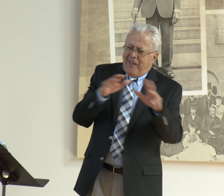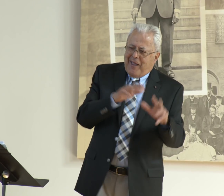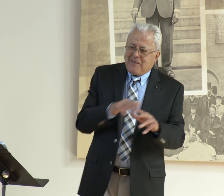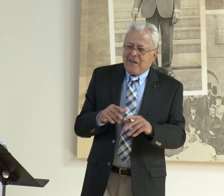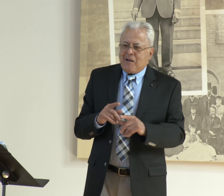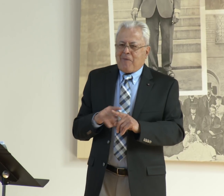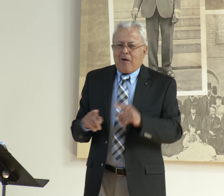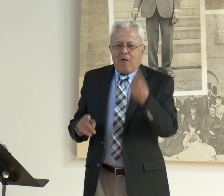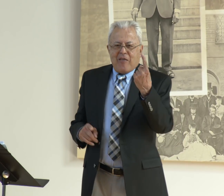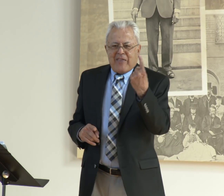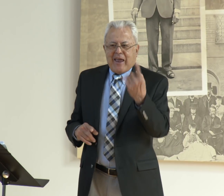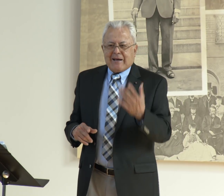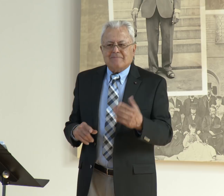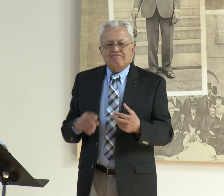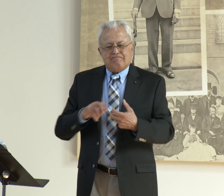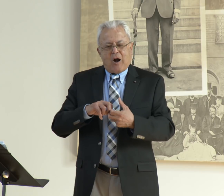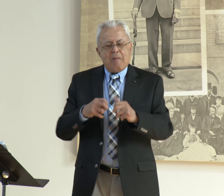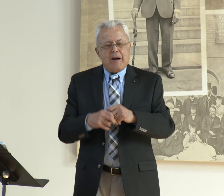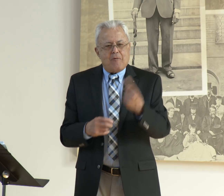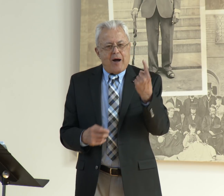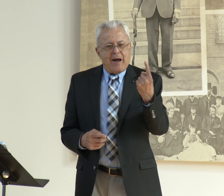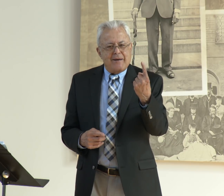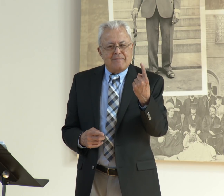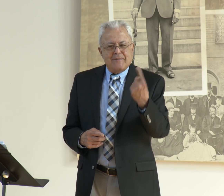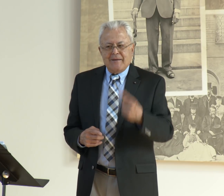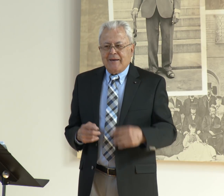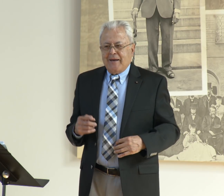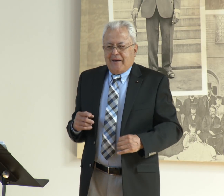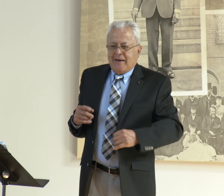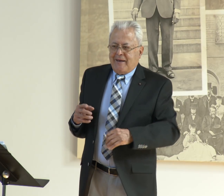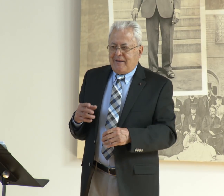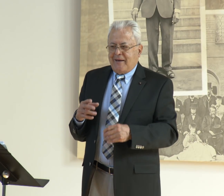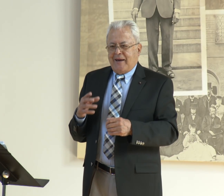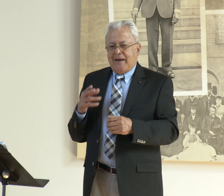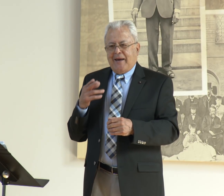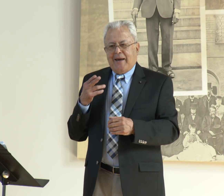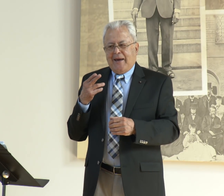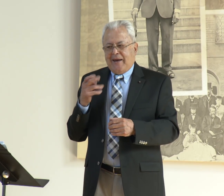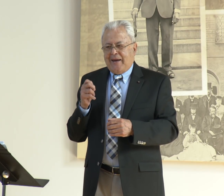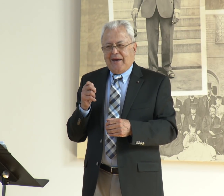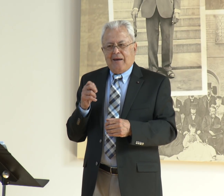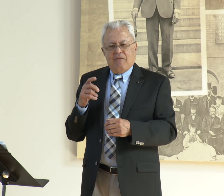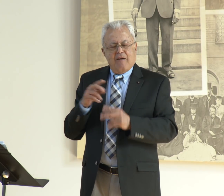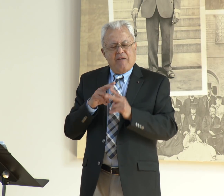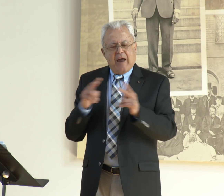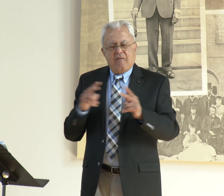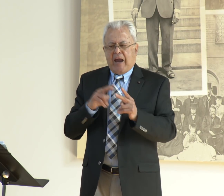met 3-4 times along the way. Well, that was the first problem.